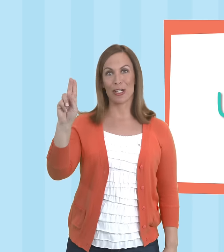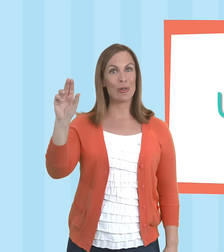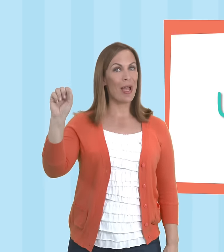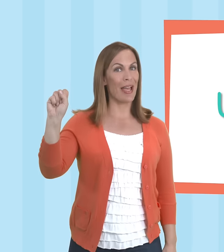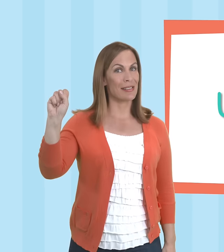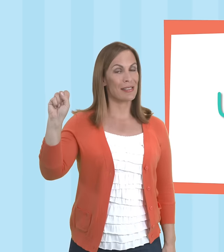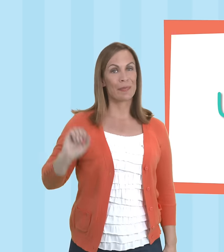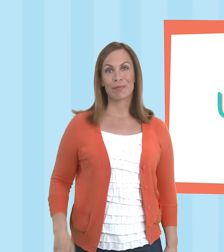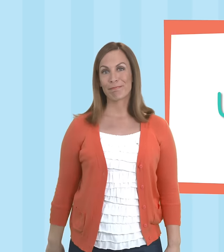U-R-A-N-U-S.